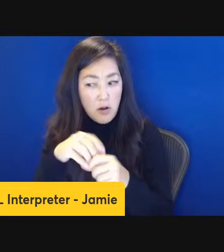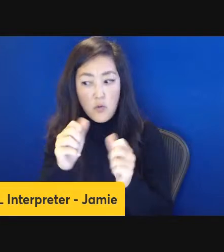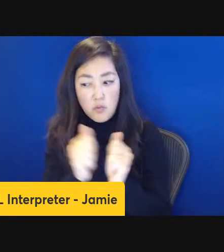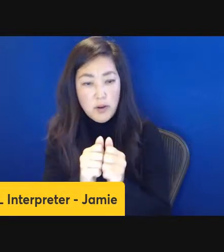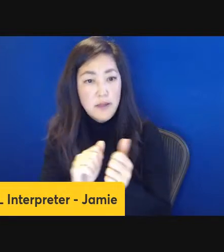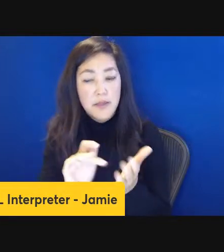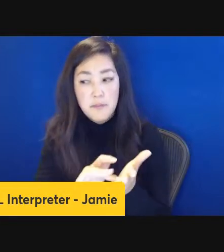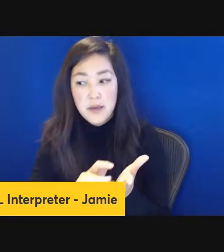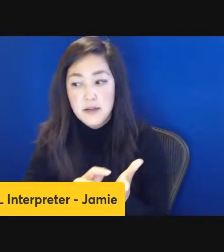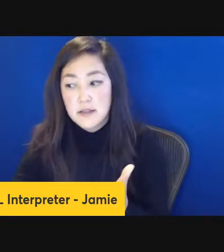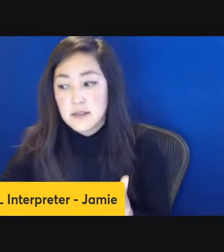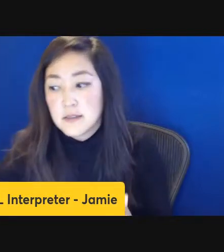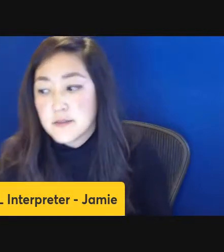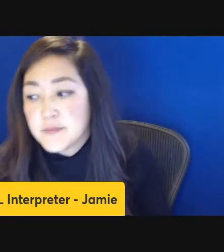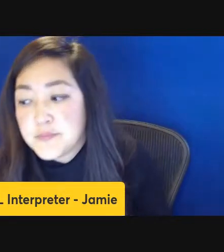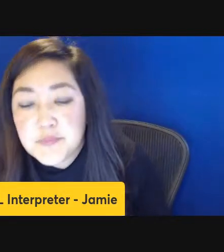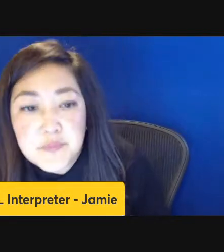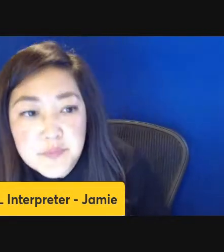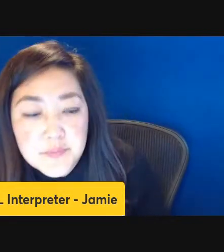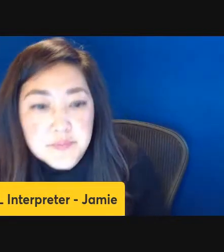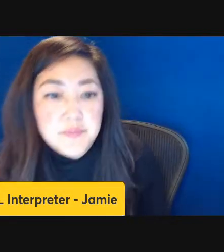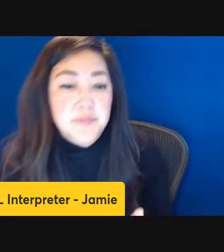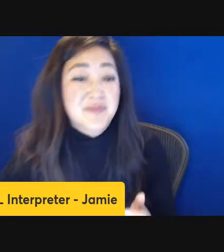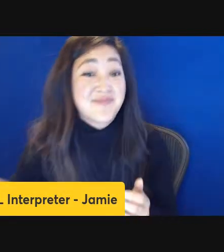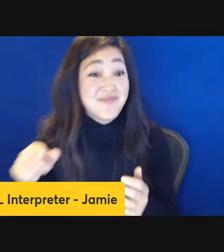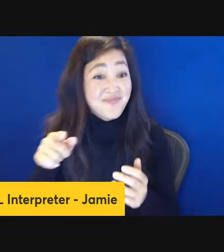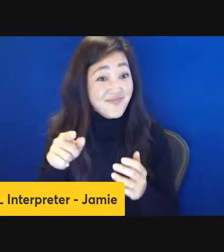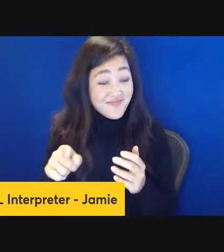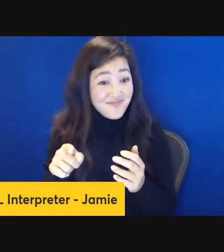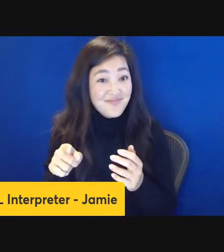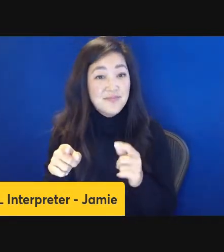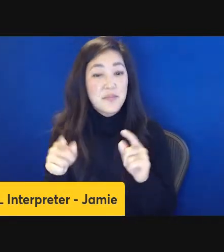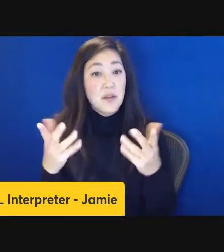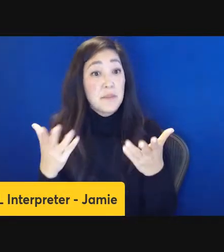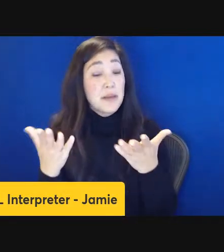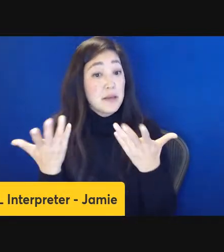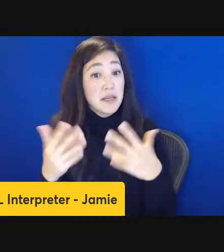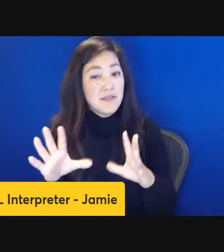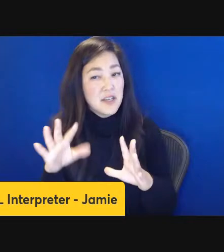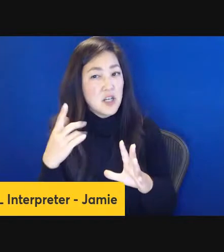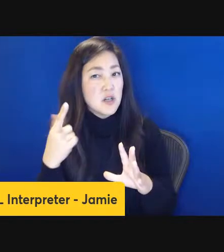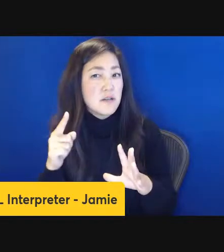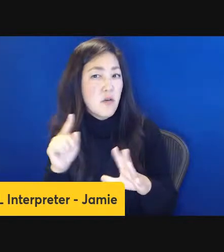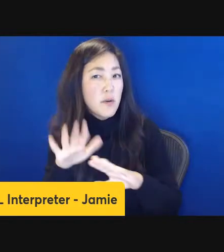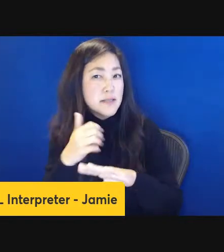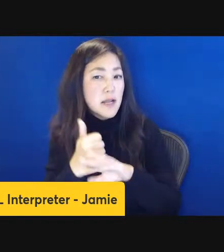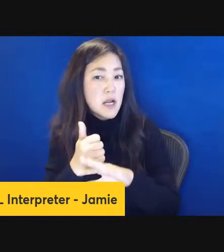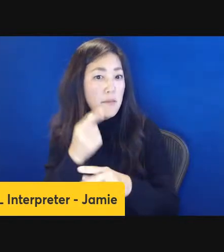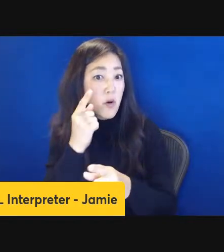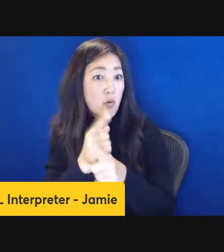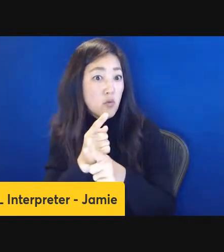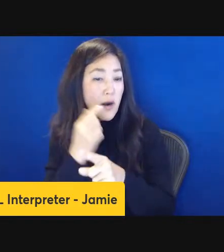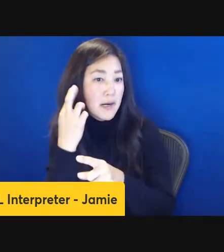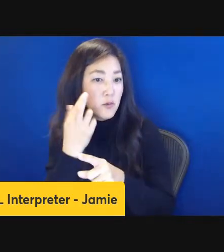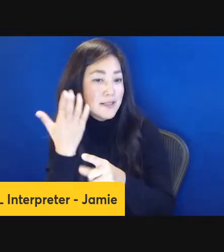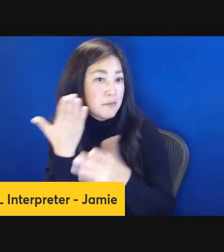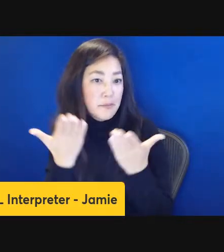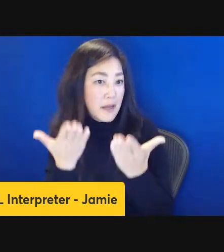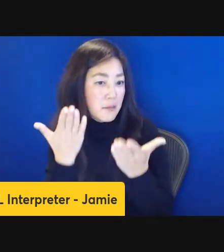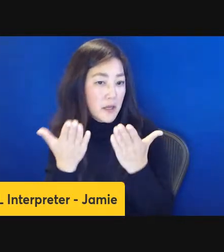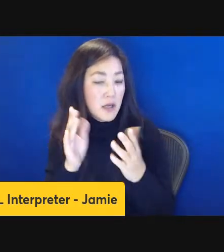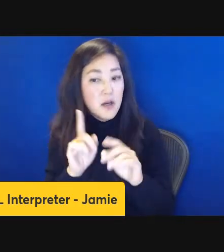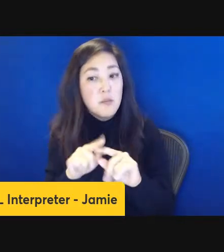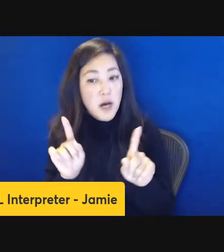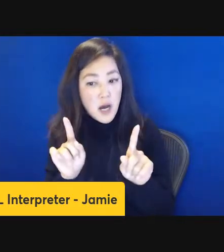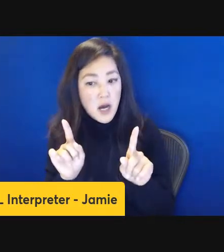you might argue at the beginning that these were done maybe for the right reasons, I think it's clear, and we're definitely going to hear